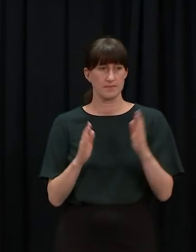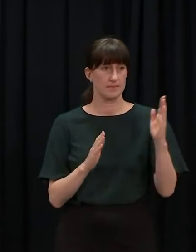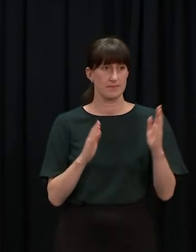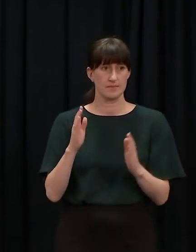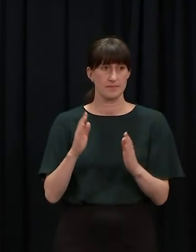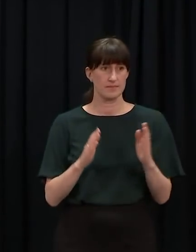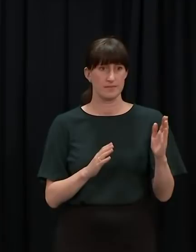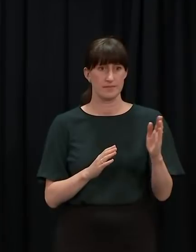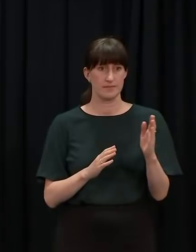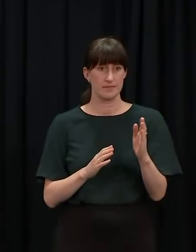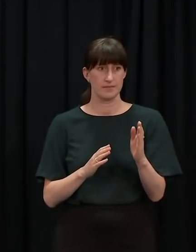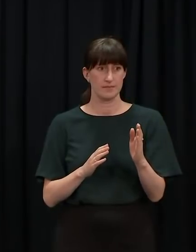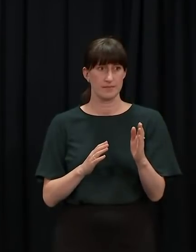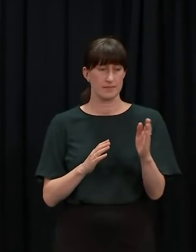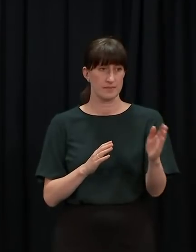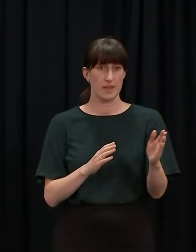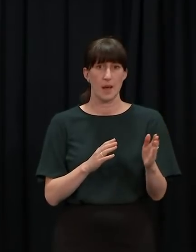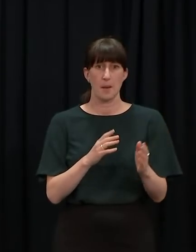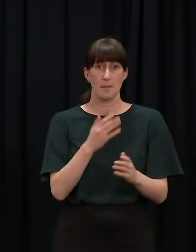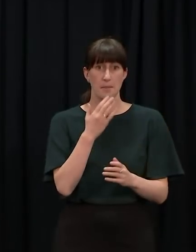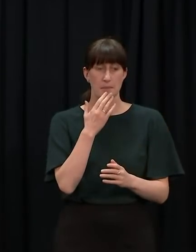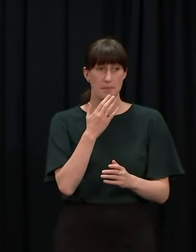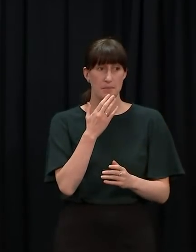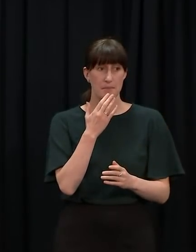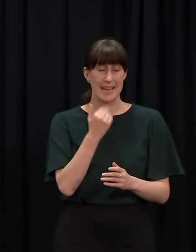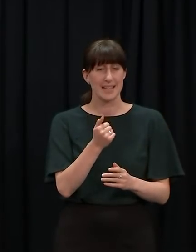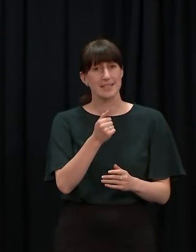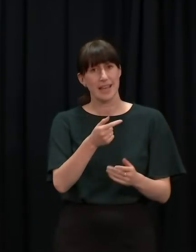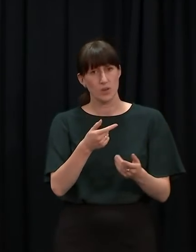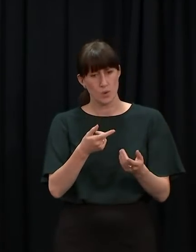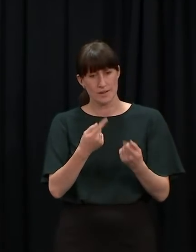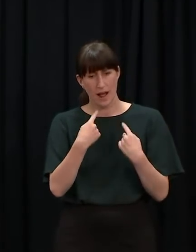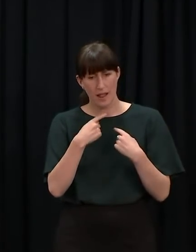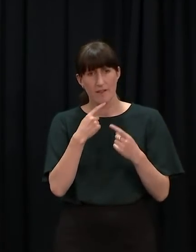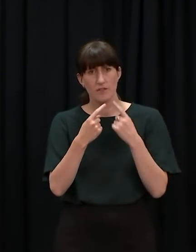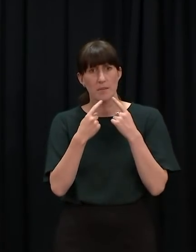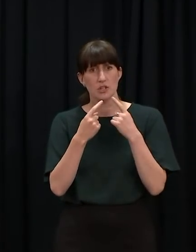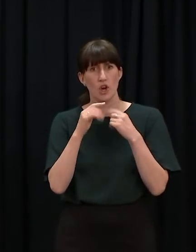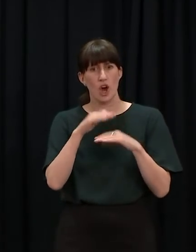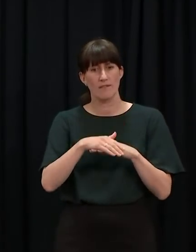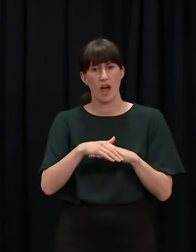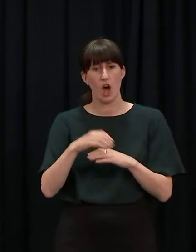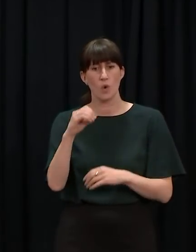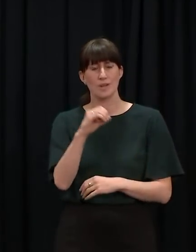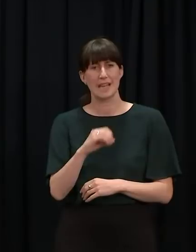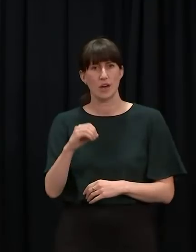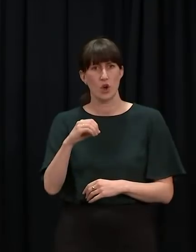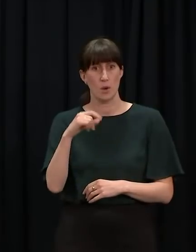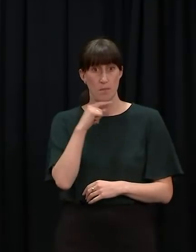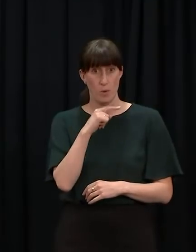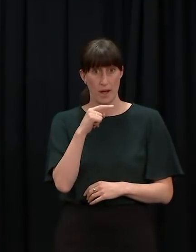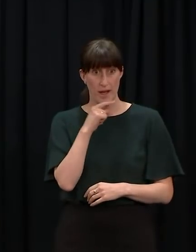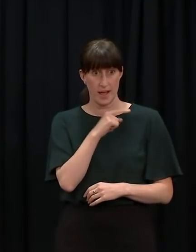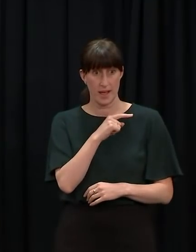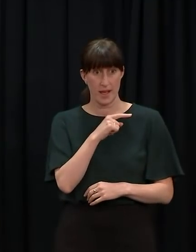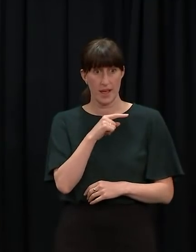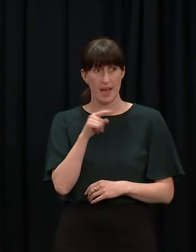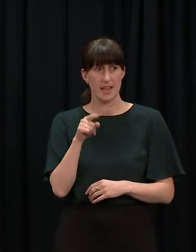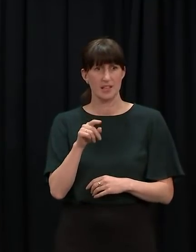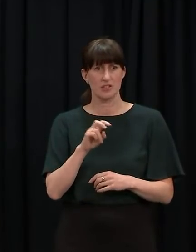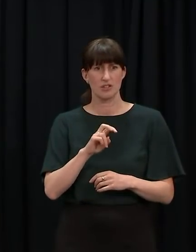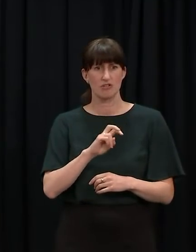us information about an Otago Boys high school student that travelled from Auckland to Dunedin, and